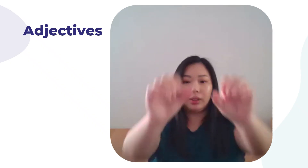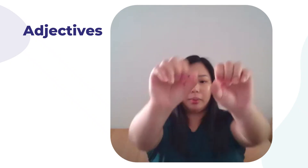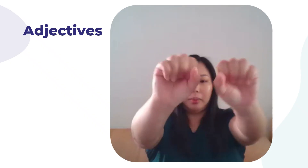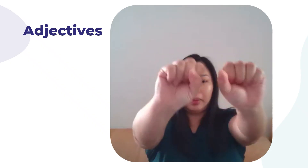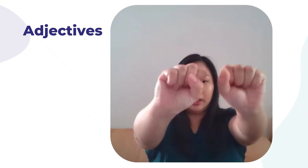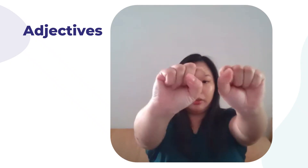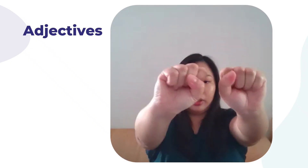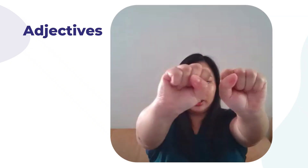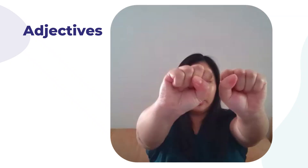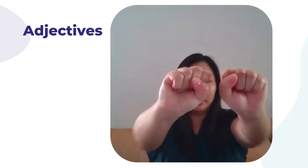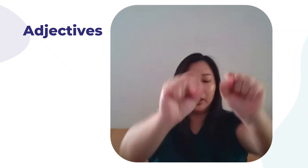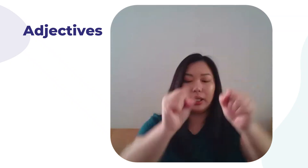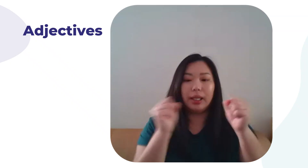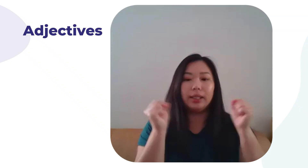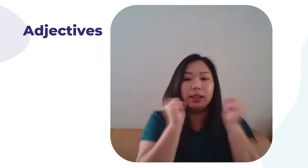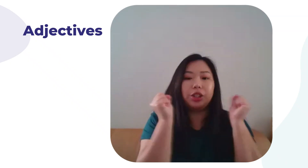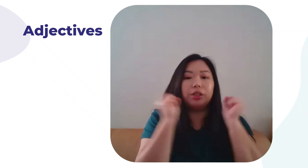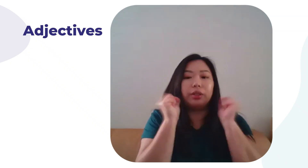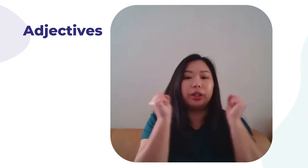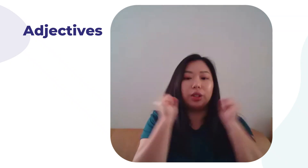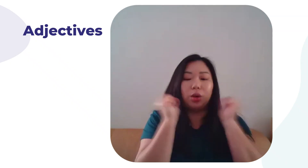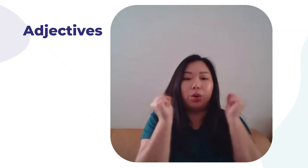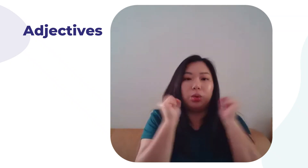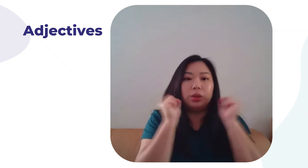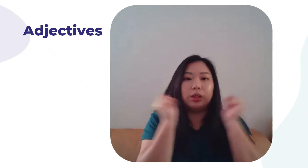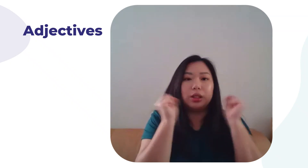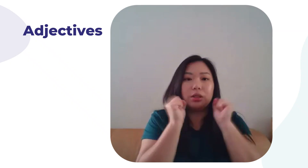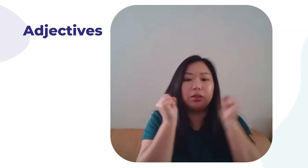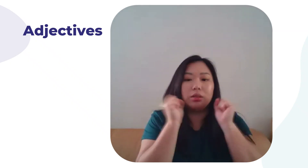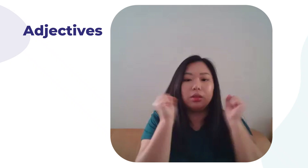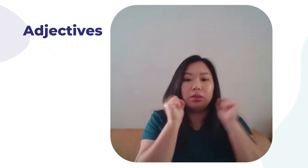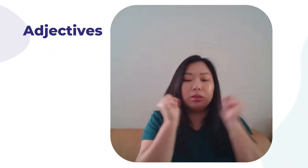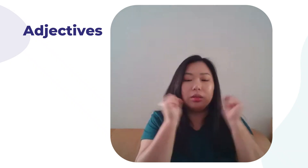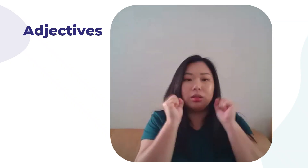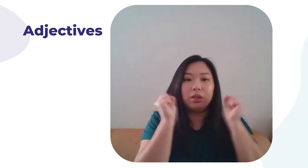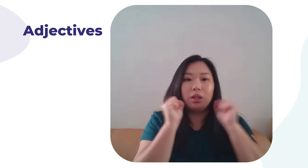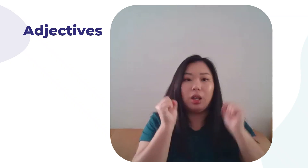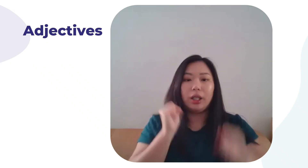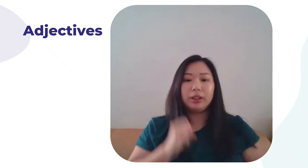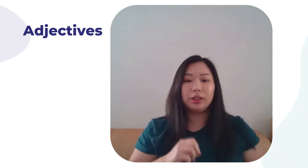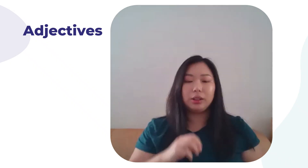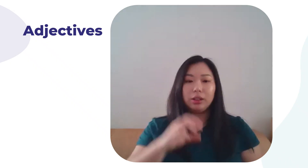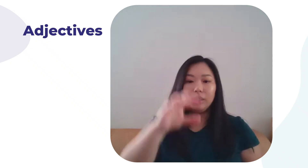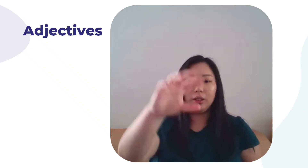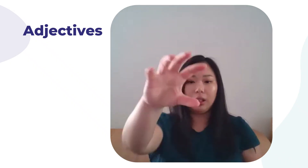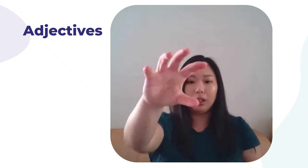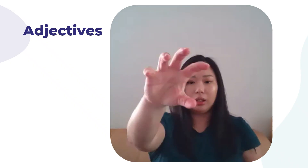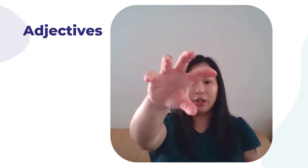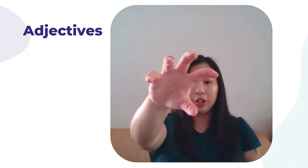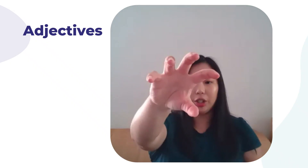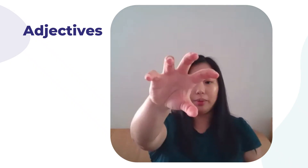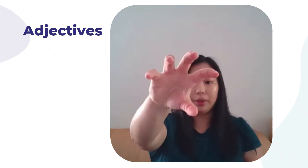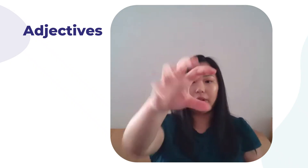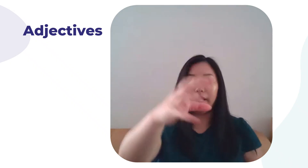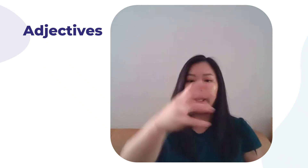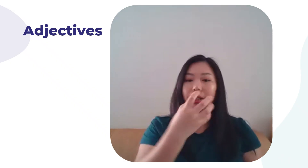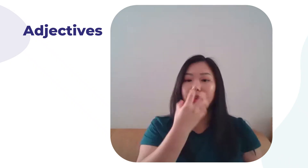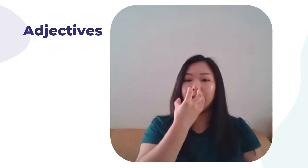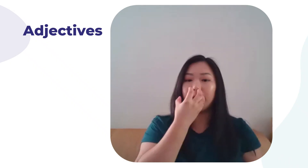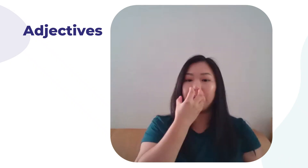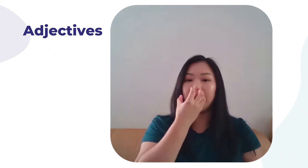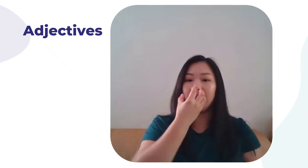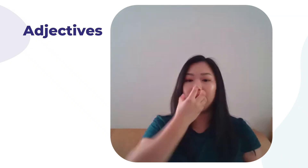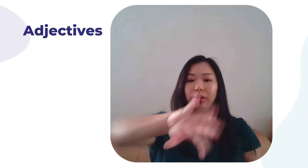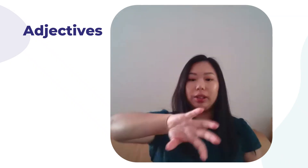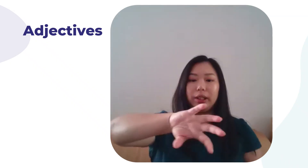Cold, make a fist with both hands and shiver. Cold. Hot, claw shape with your hand over